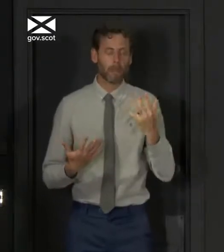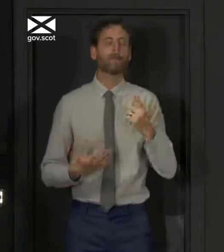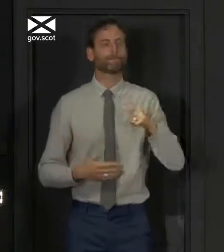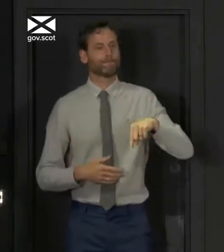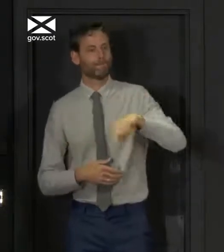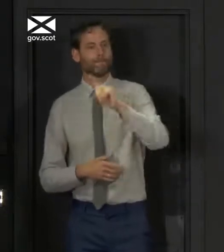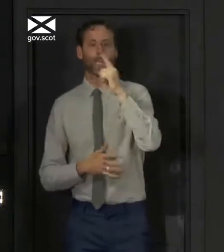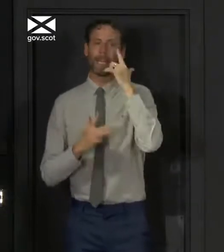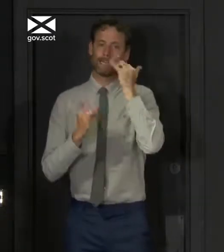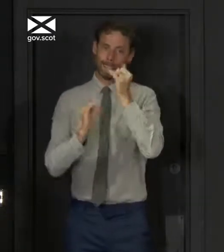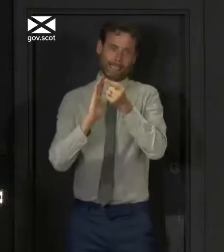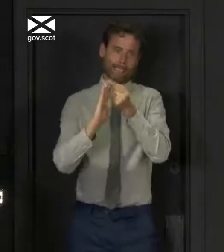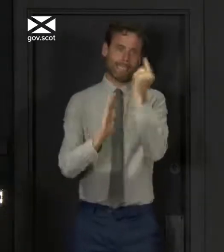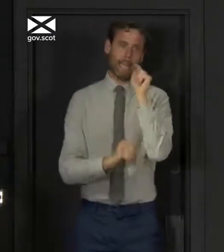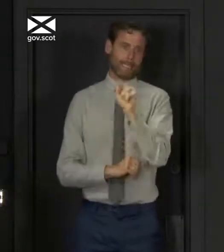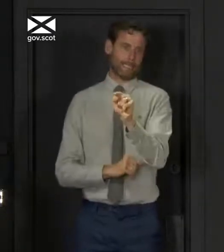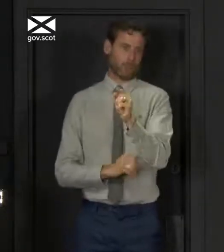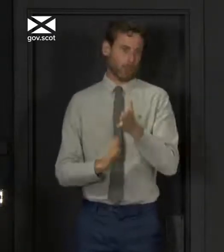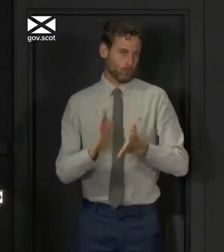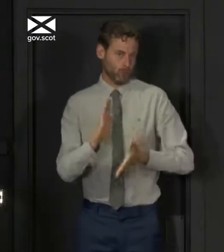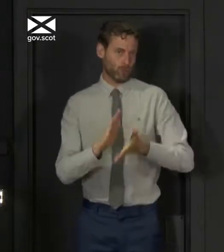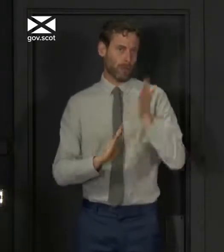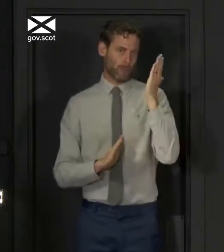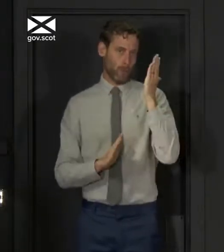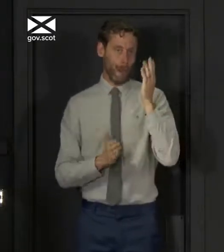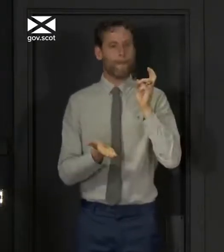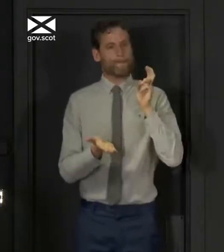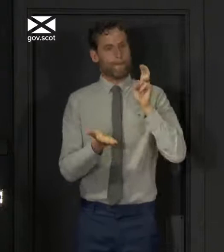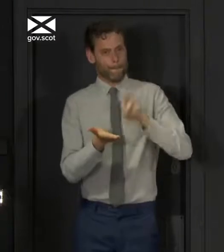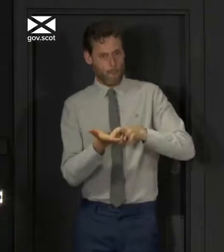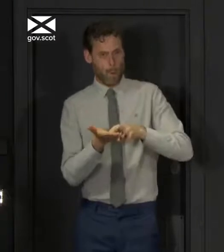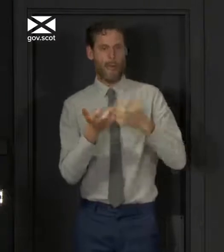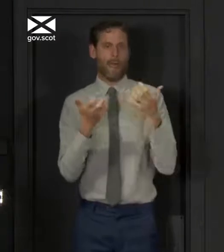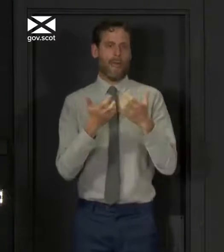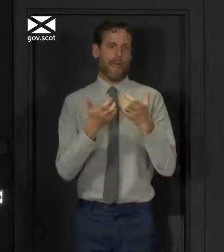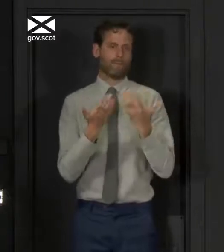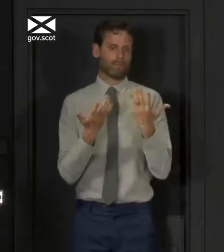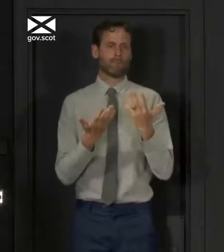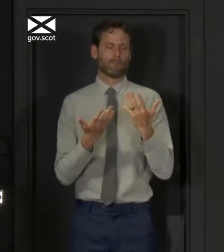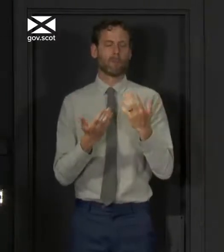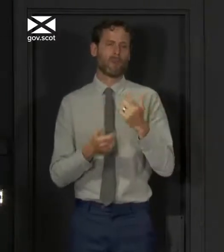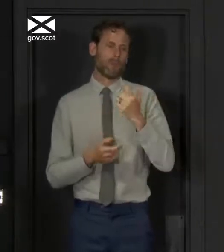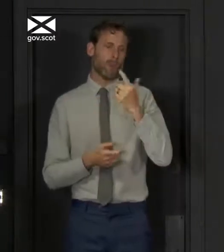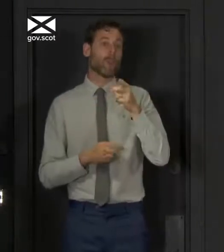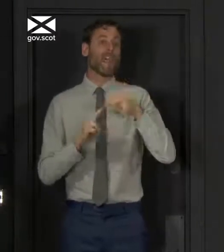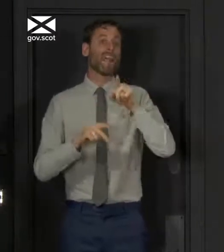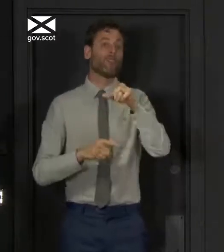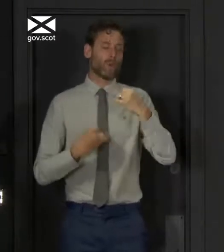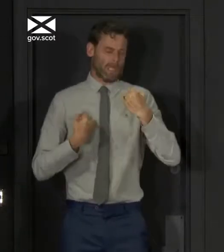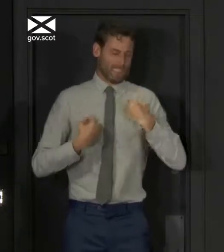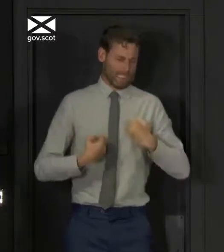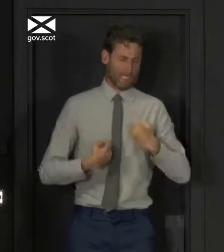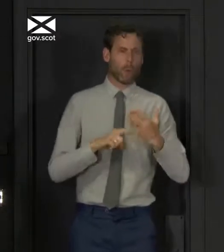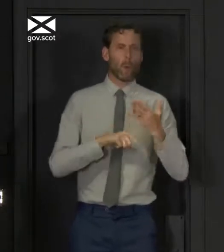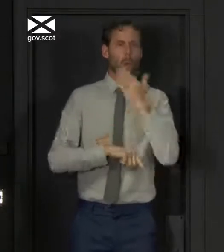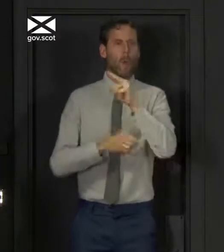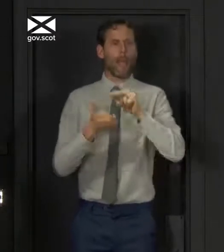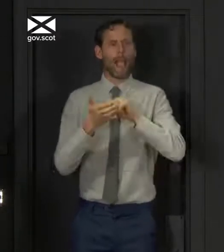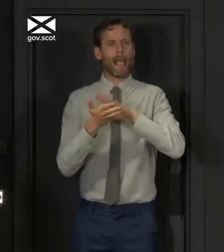of taste or smell, to take immediate steps to book a test. If this applies to you, please go straight to